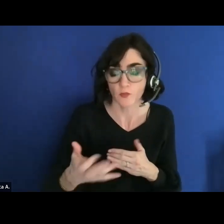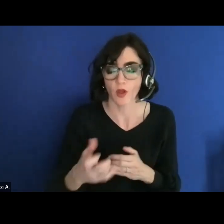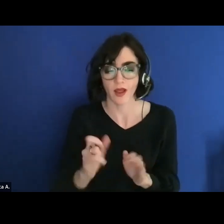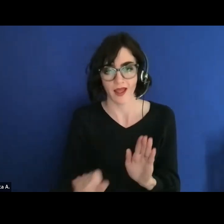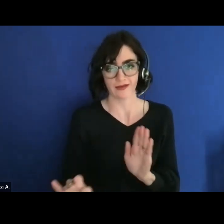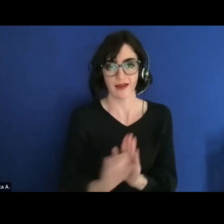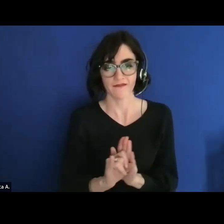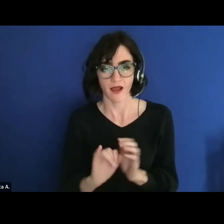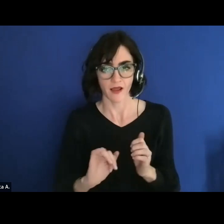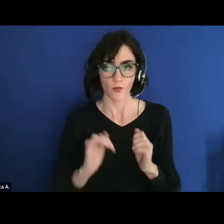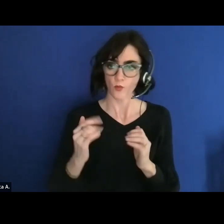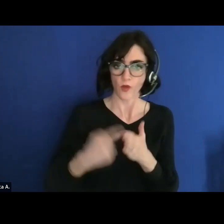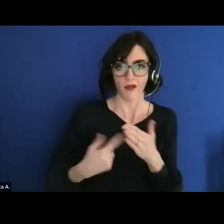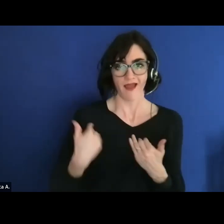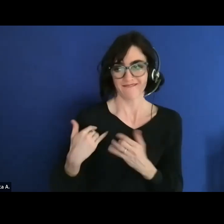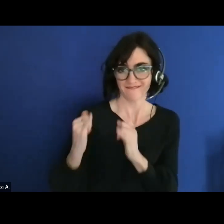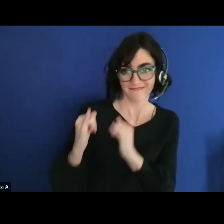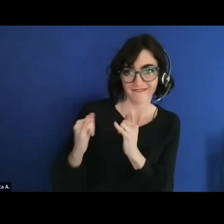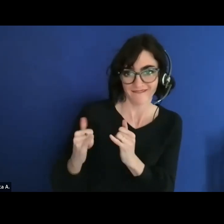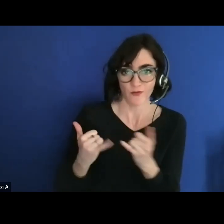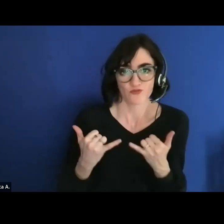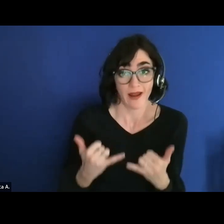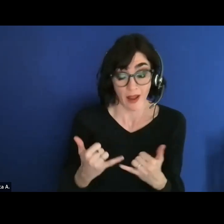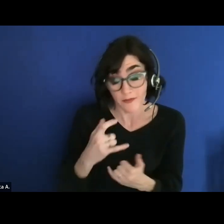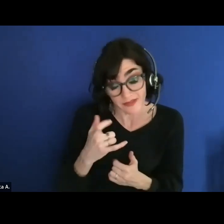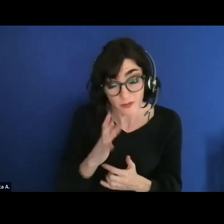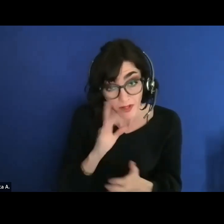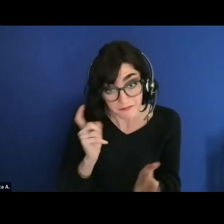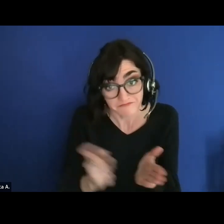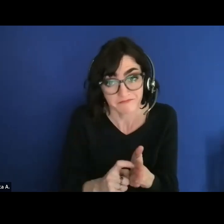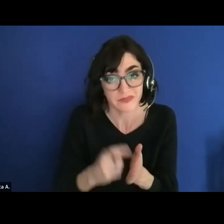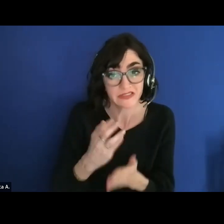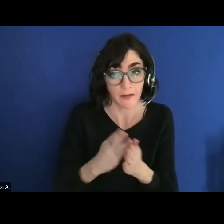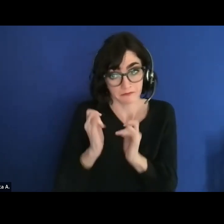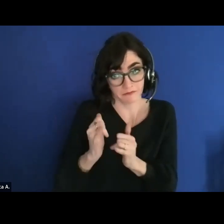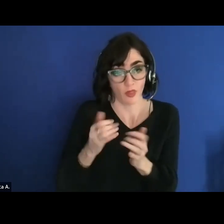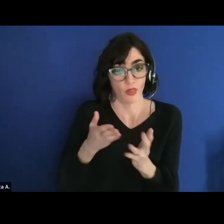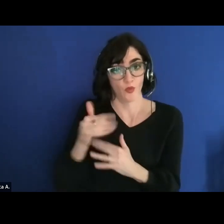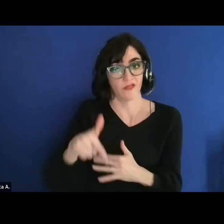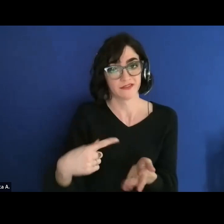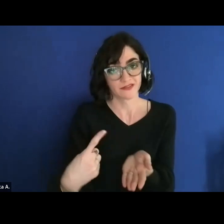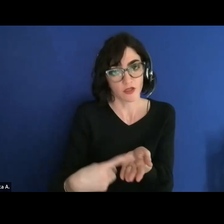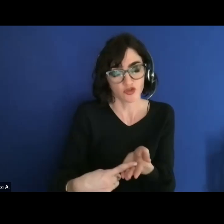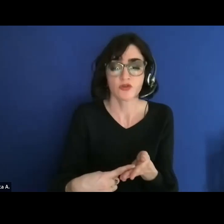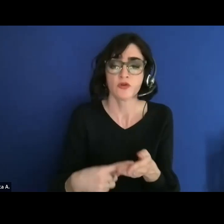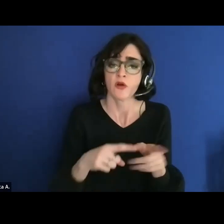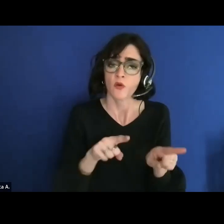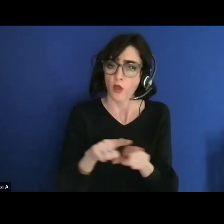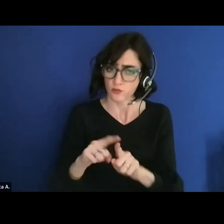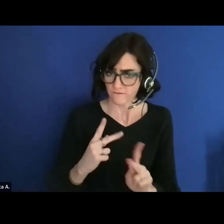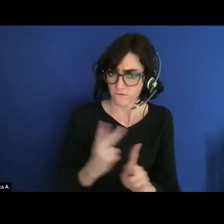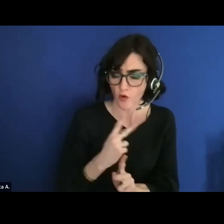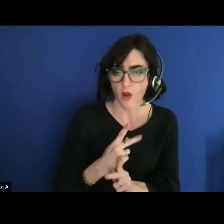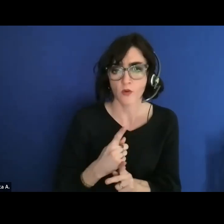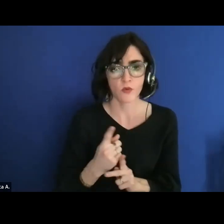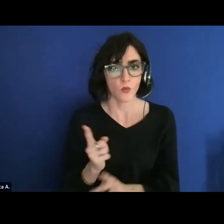identifying areas of common ground, because there may be some coming out of this discussion, and also starting to sort out where we still have, or where we have areas